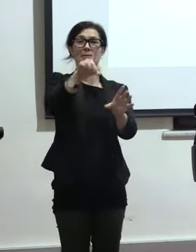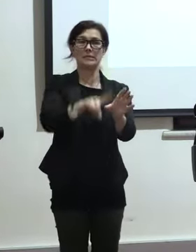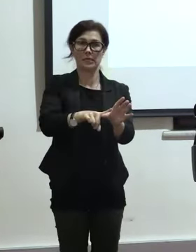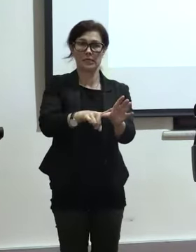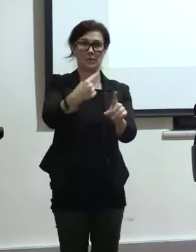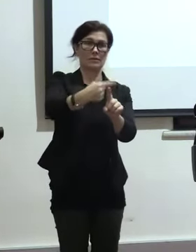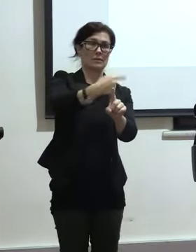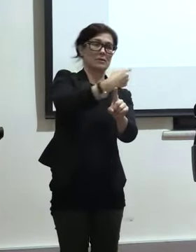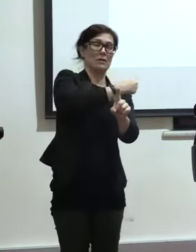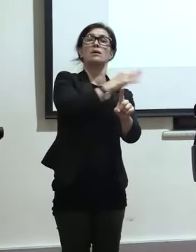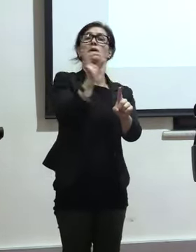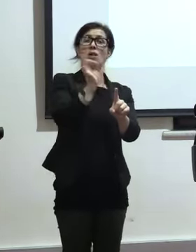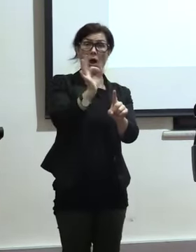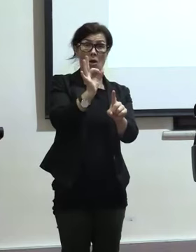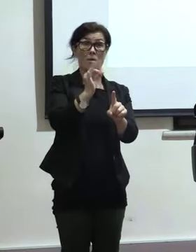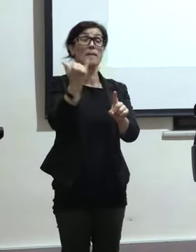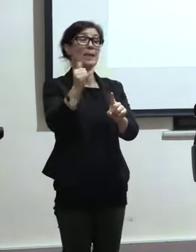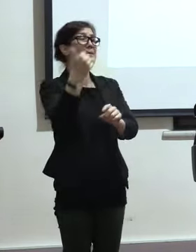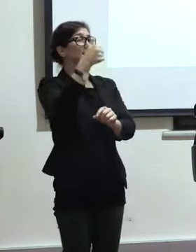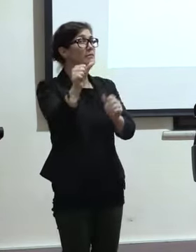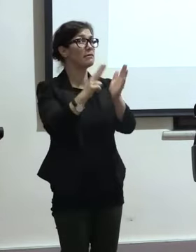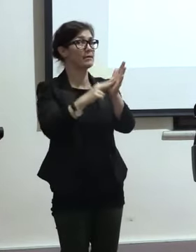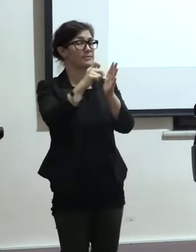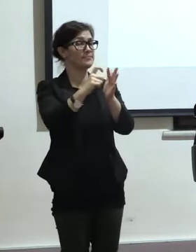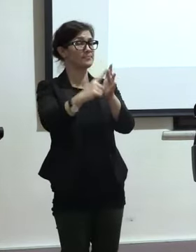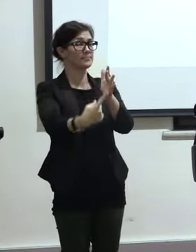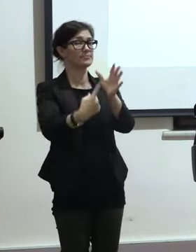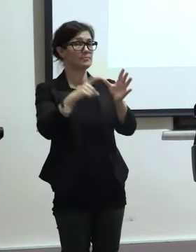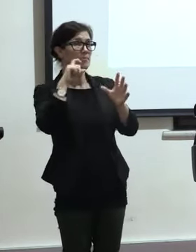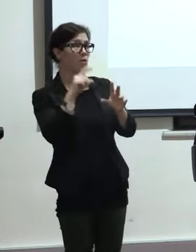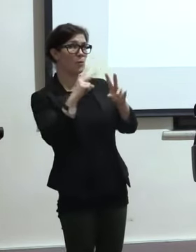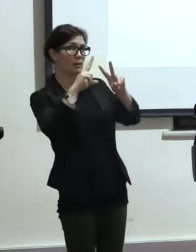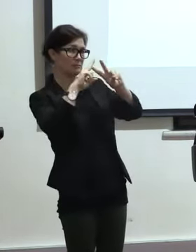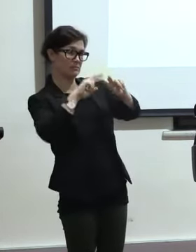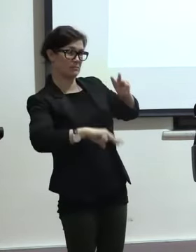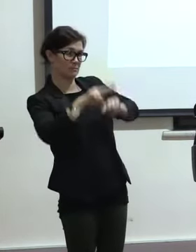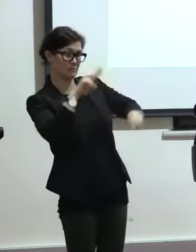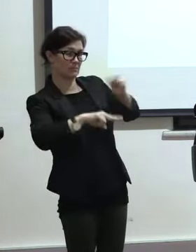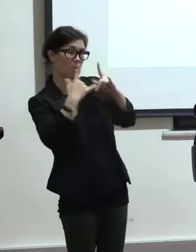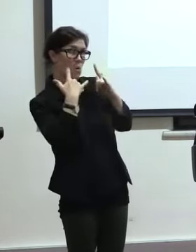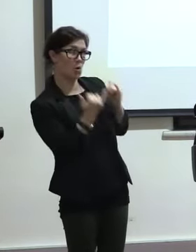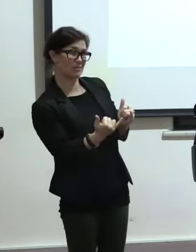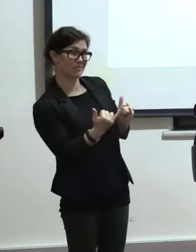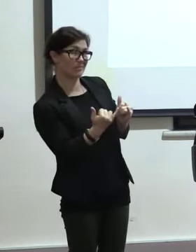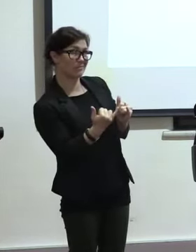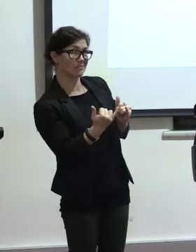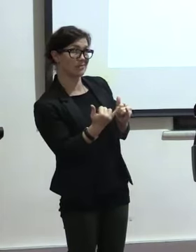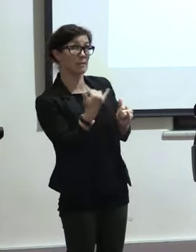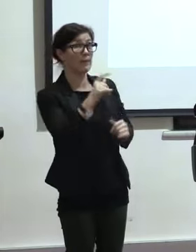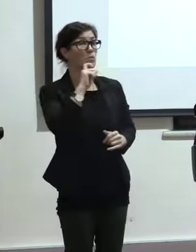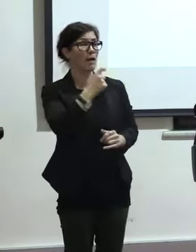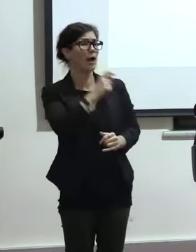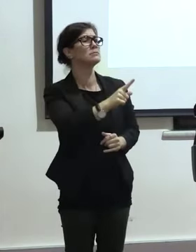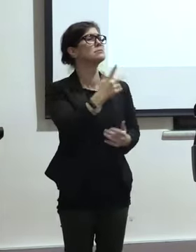go. So you may still get audited by the agency. They're not going to release the figures of, the percentage of auditing, but they may actually